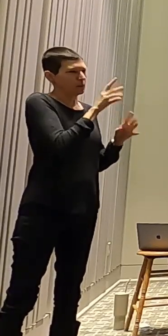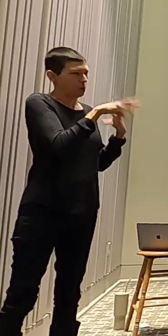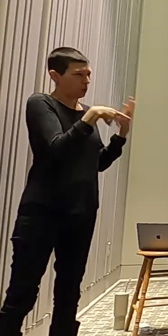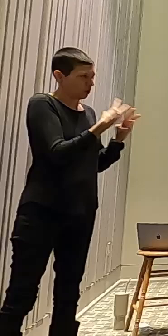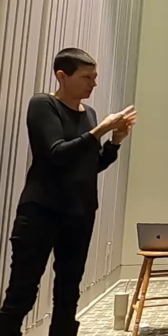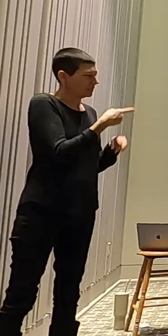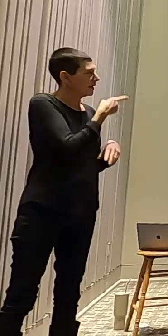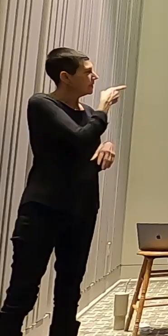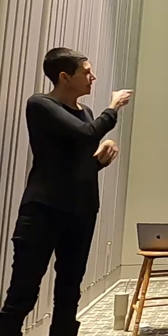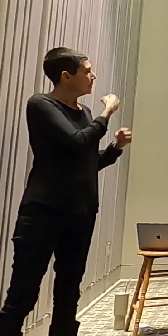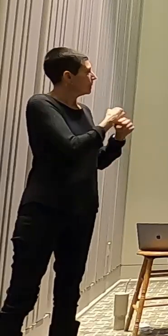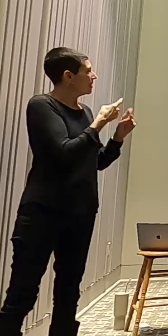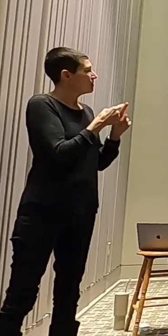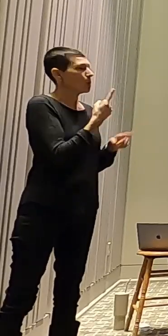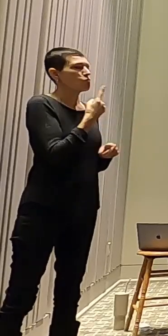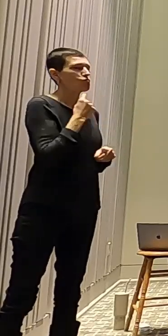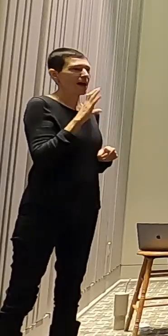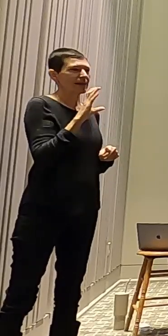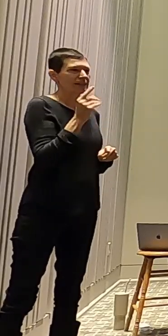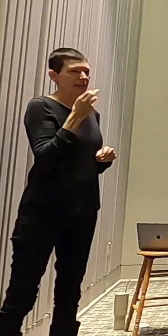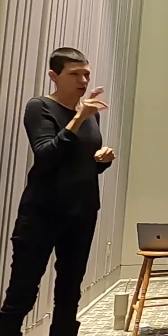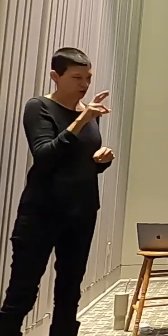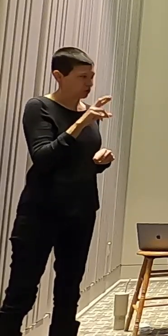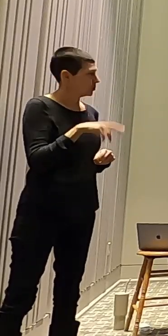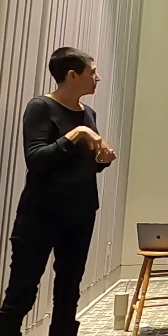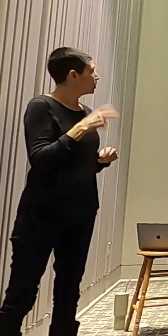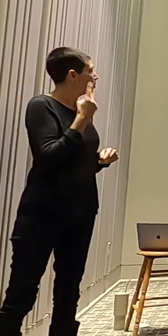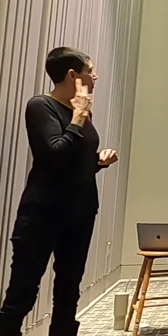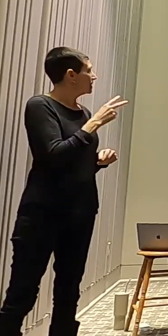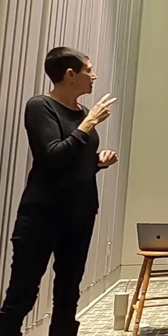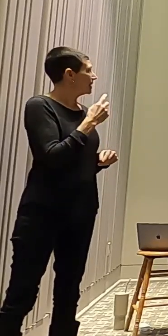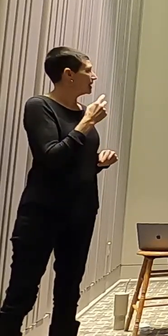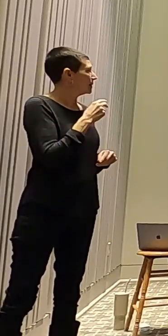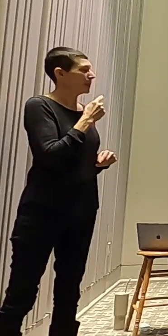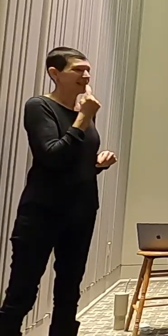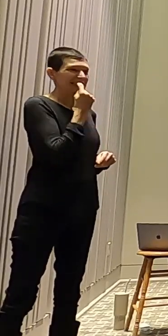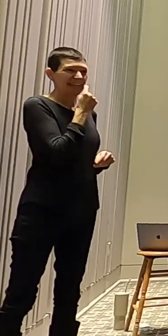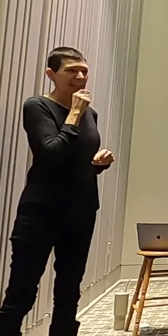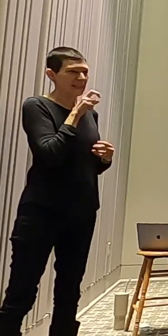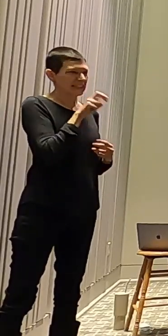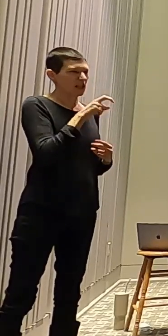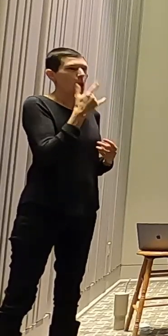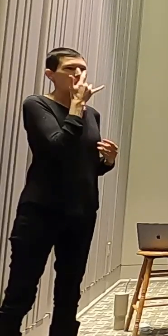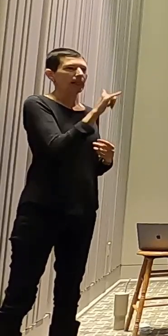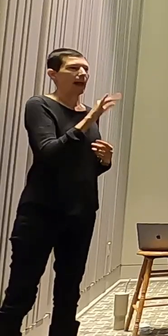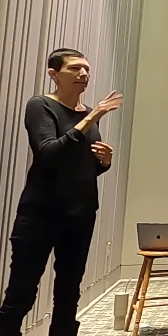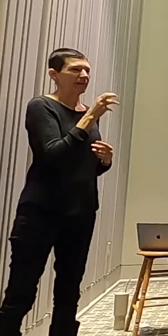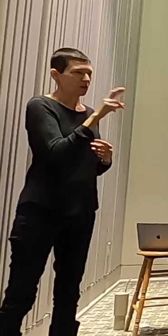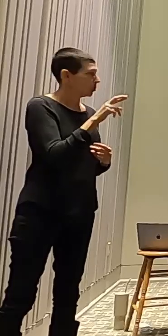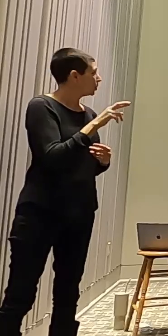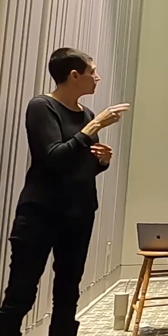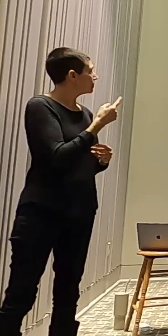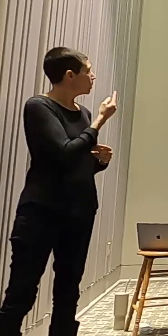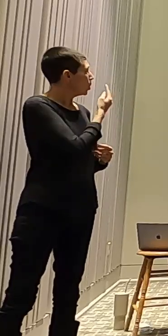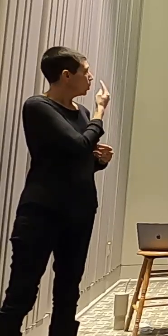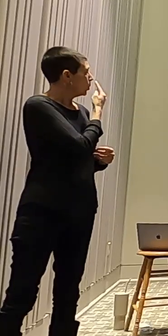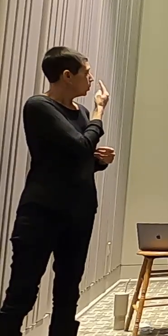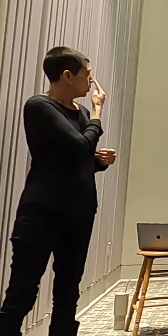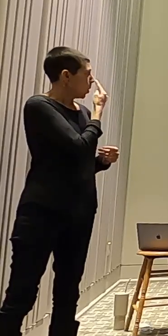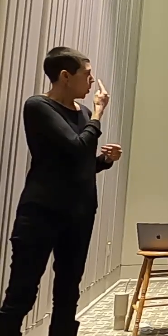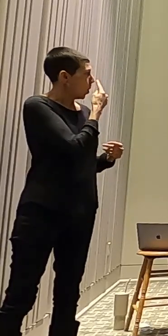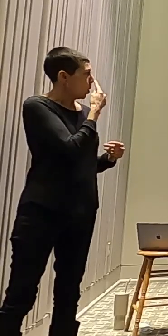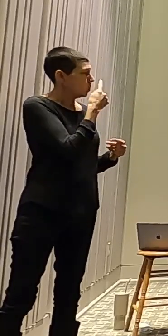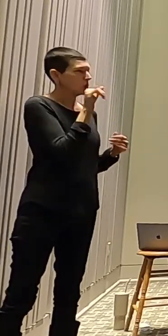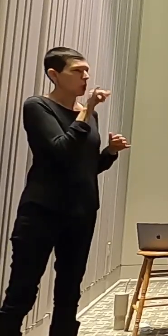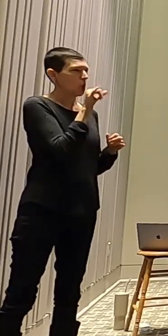pieces of red cedar. The large prominent teeth that you see mimic that of a beaver, and the nose has been carved in a very